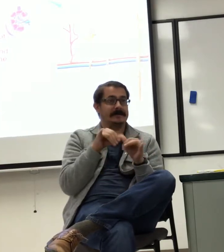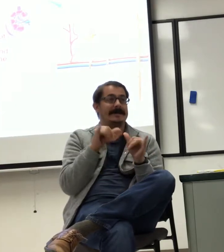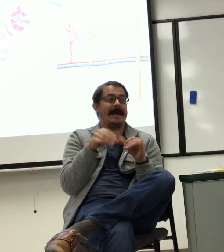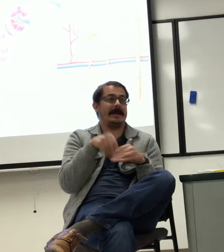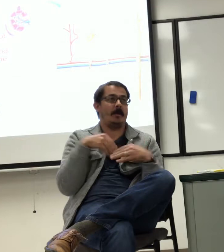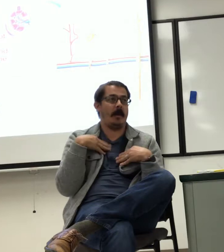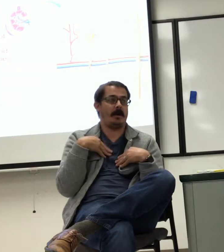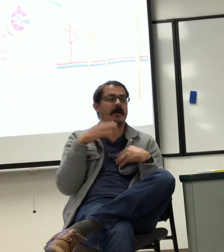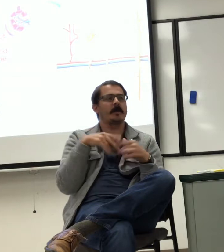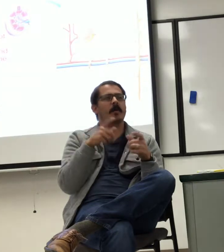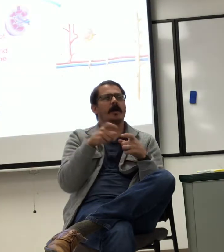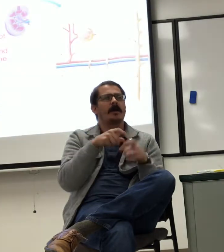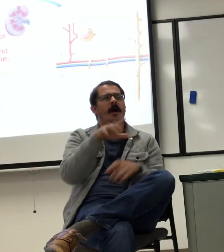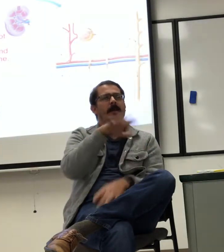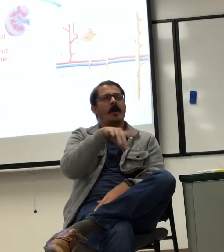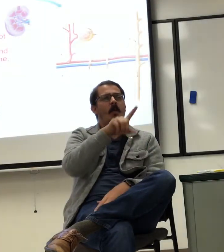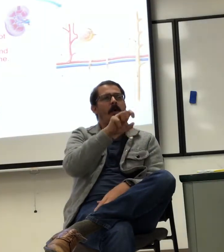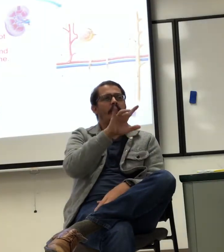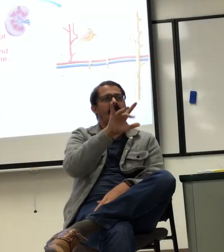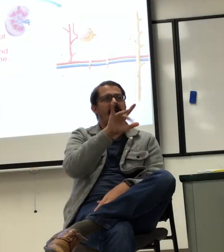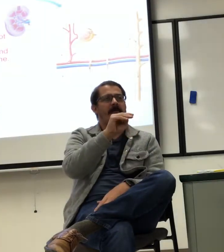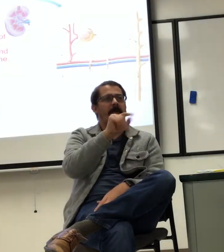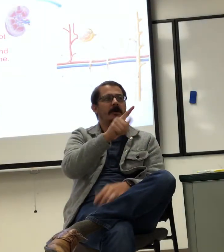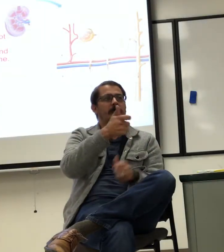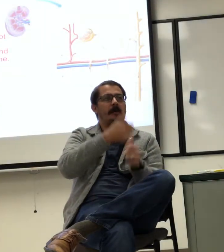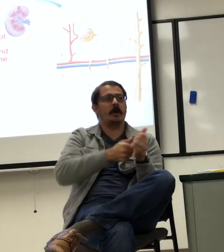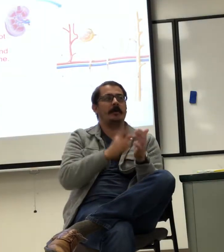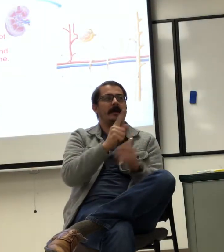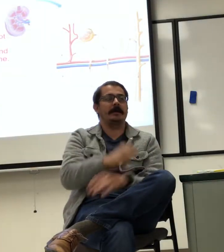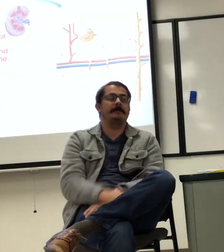have to regulate it at around 125 mils per minute.